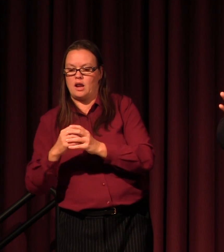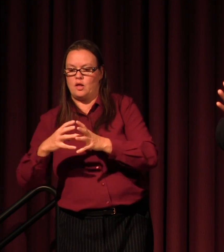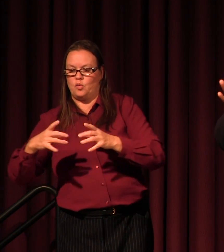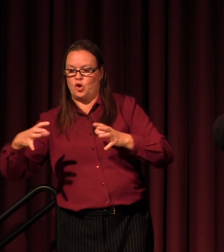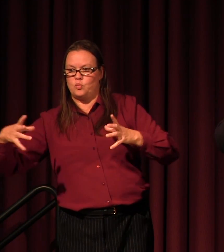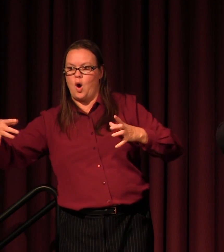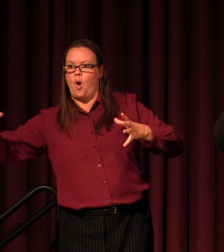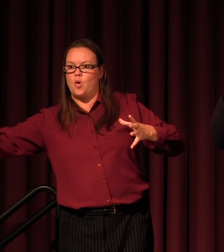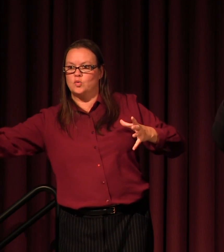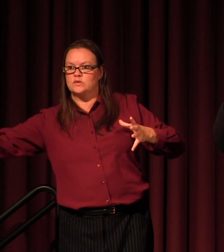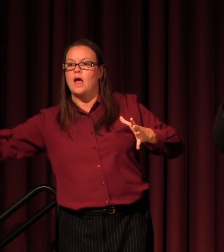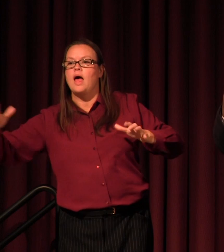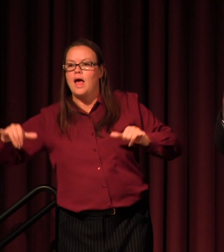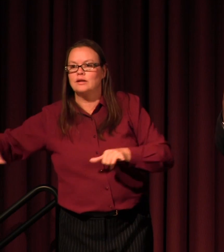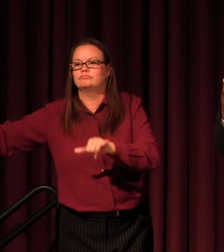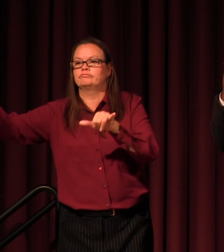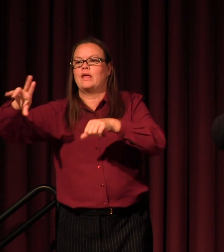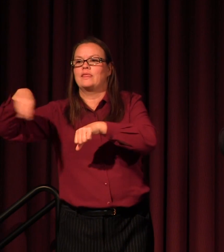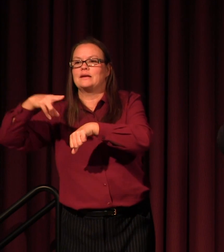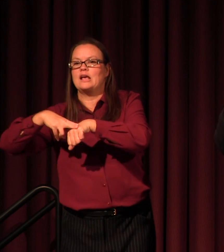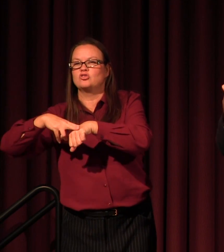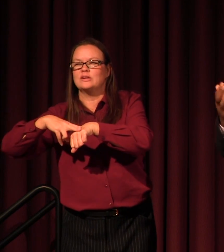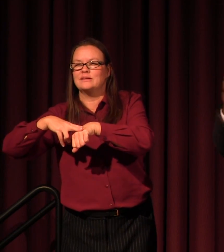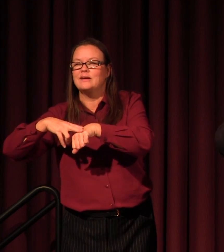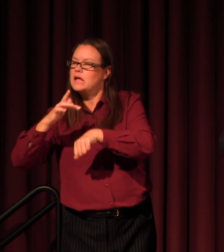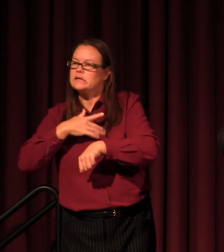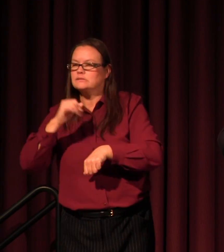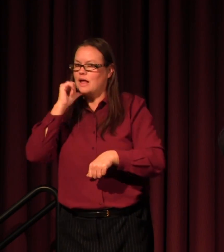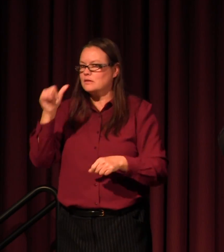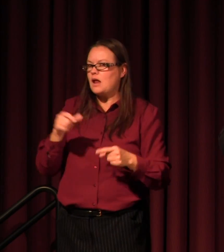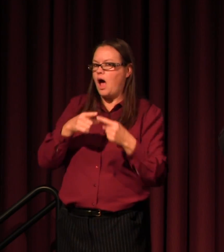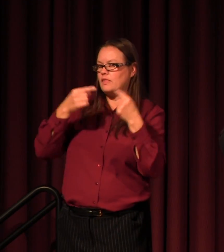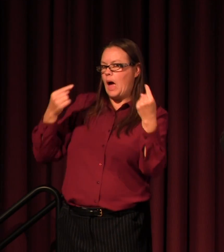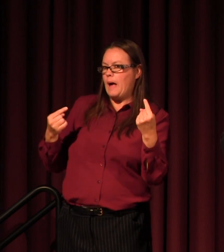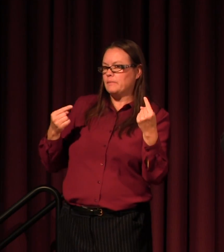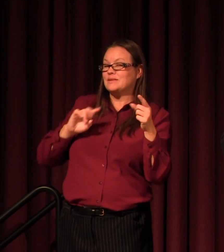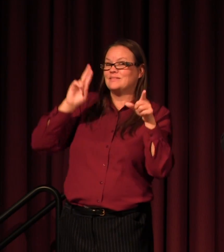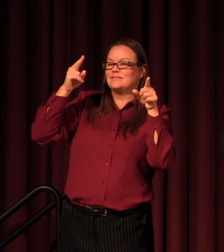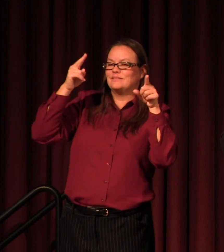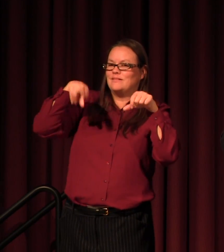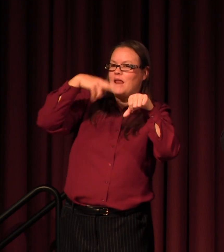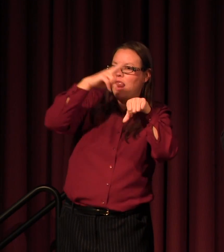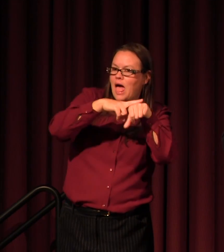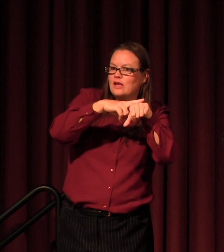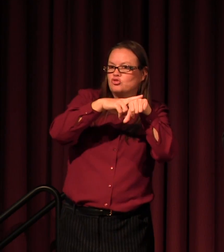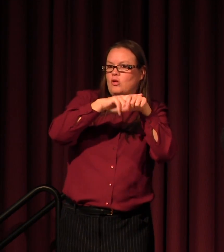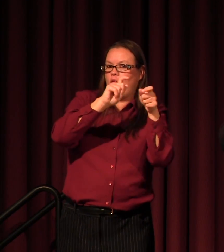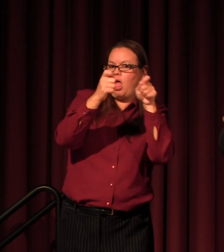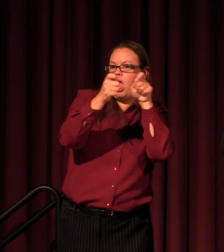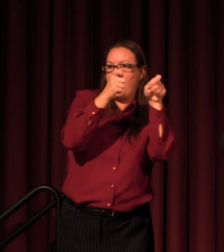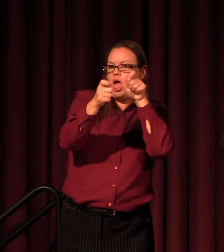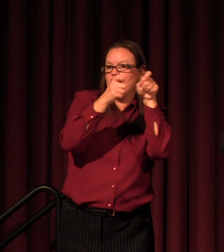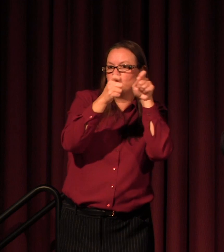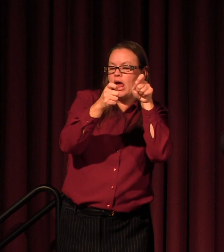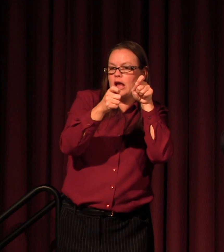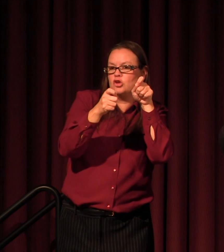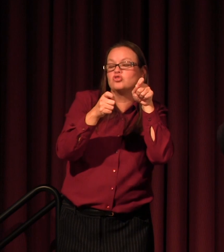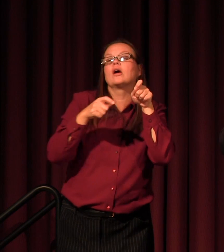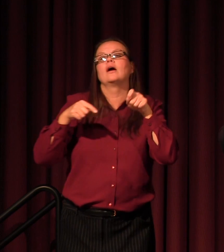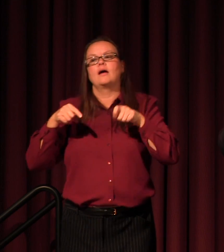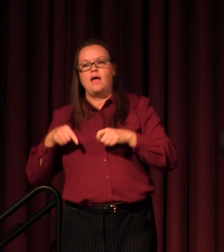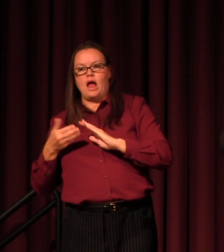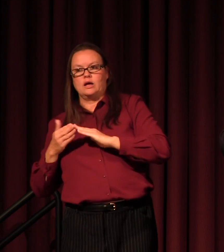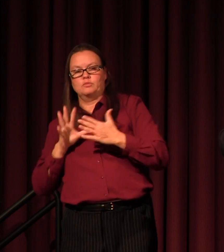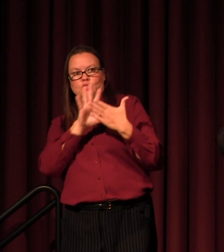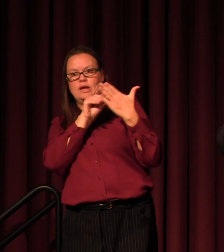national organizations that might be able to help with like resources and information, but I don't know, there's not a lot of people at a